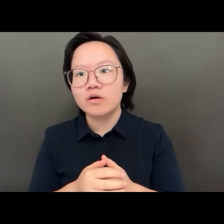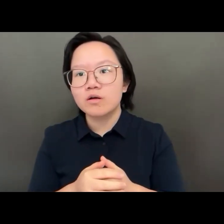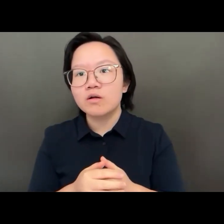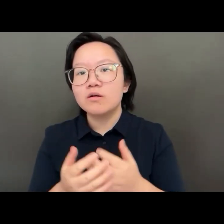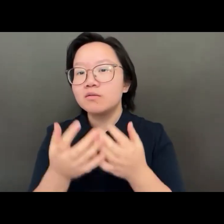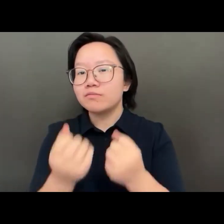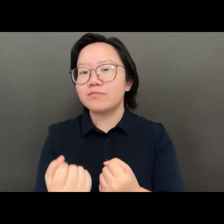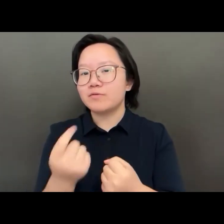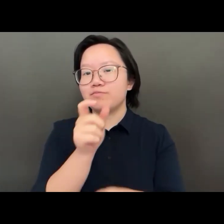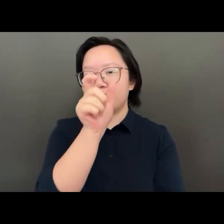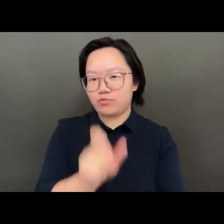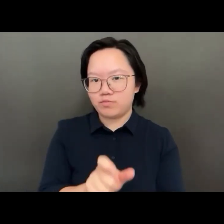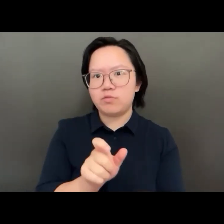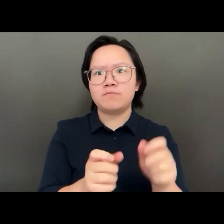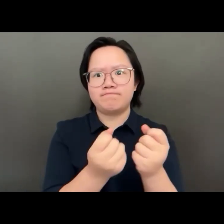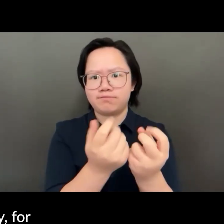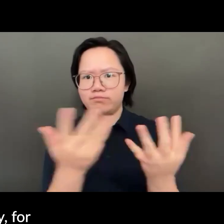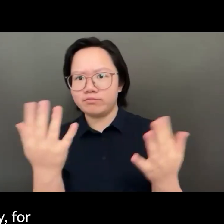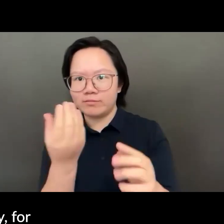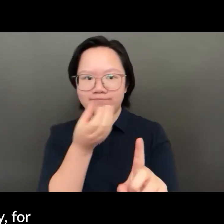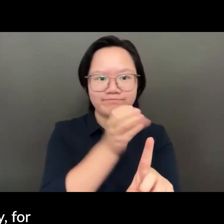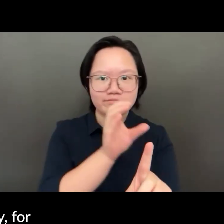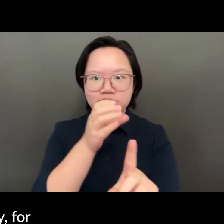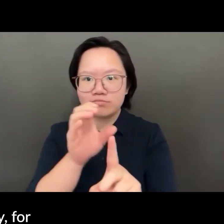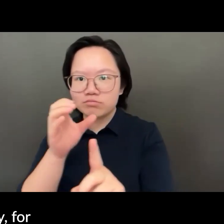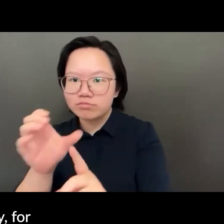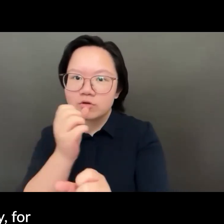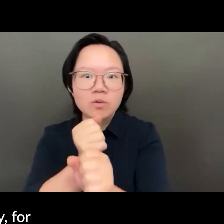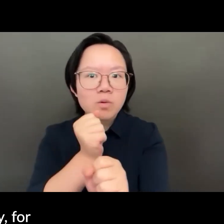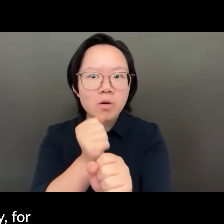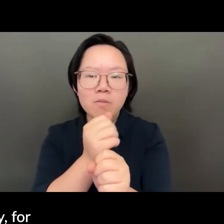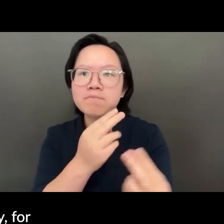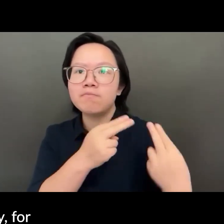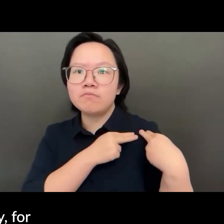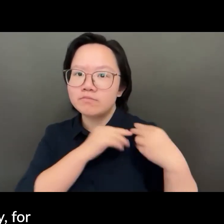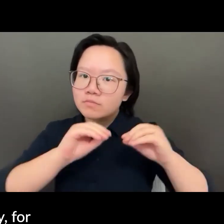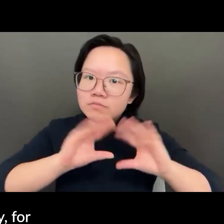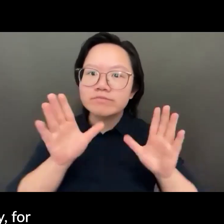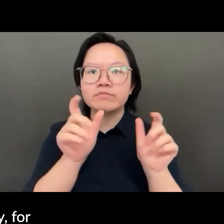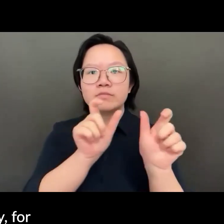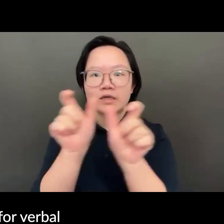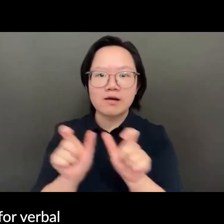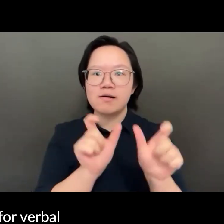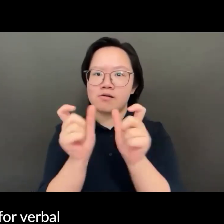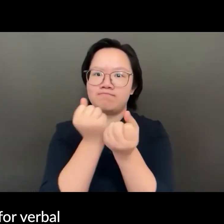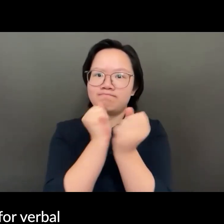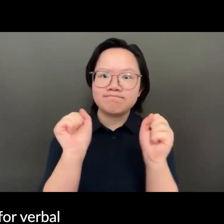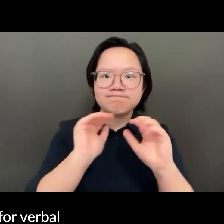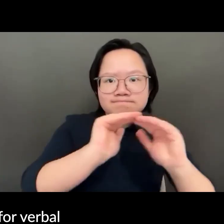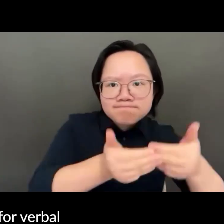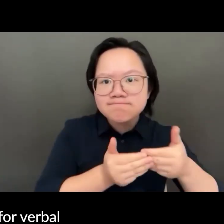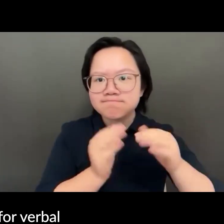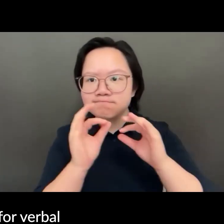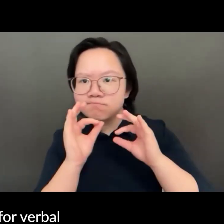needs of deaf people, and also braille for visually impaired people. There are options